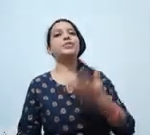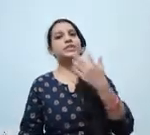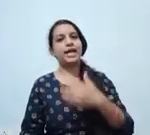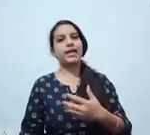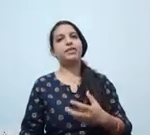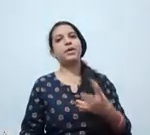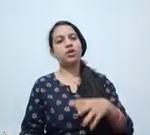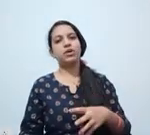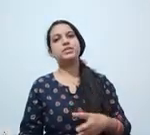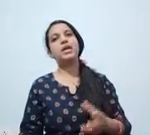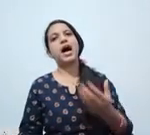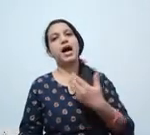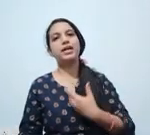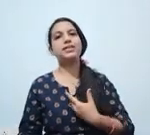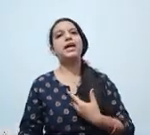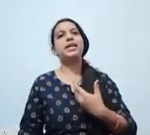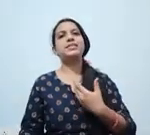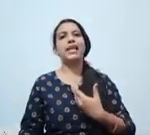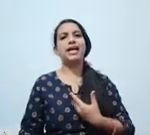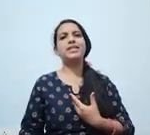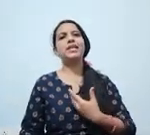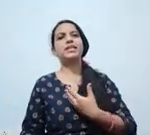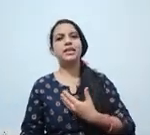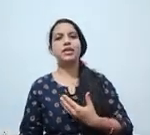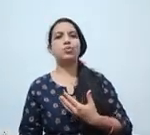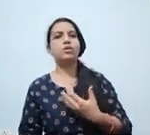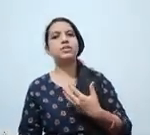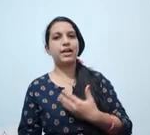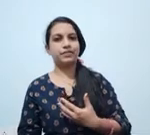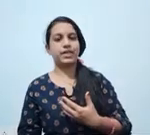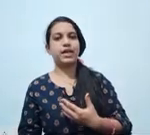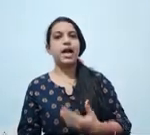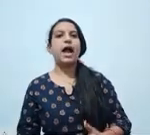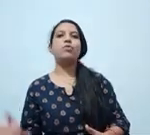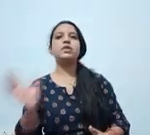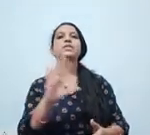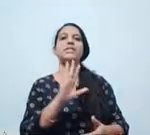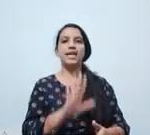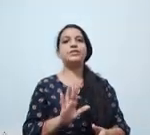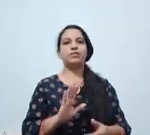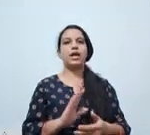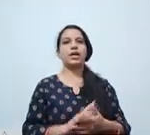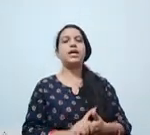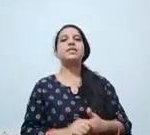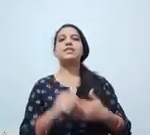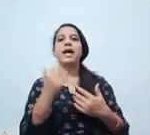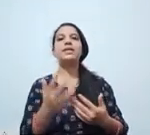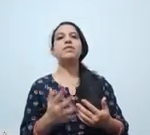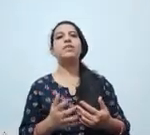say it because the heart is slightly tilted towards the left side. And what is the size of the heart? The size of the